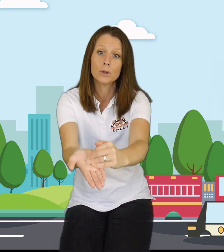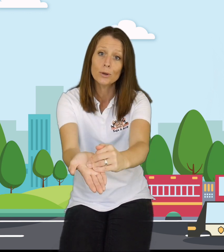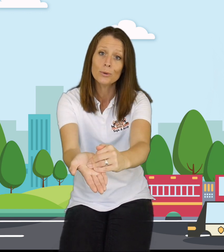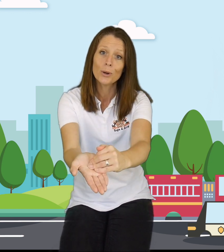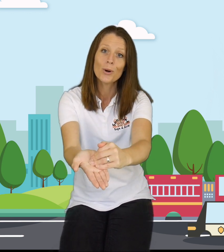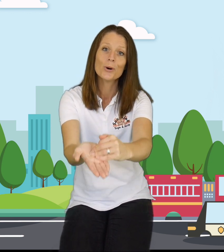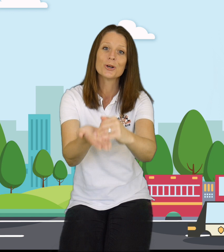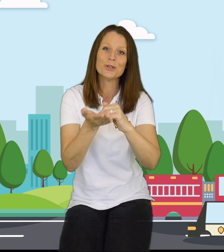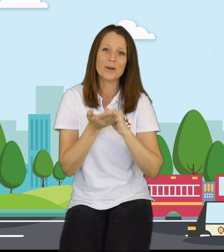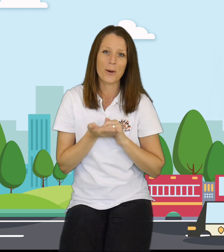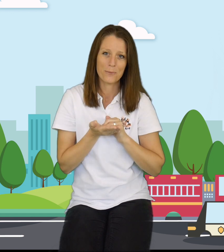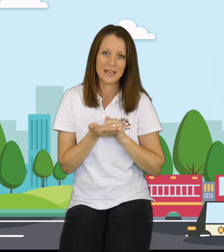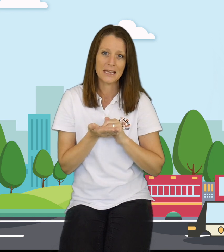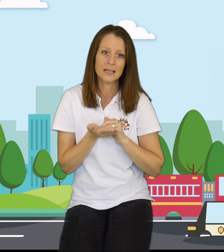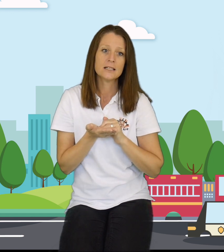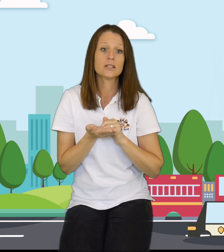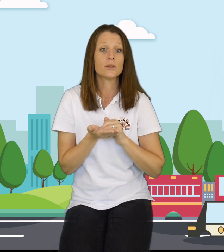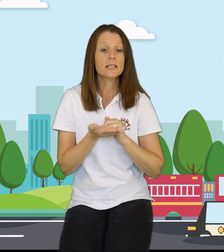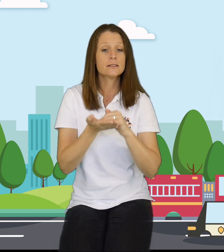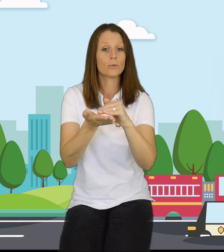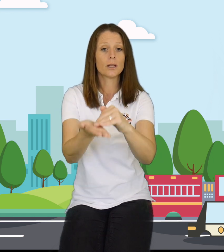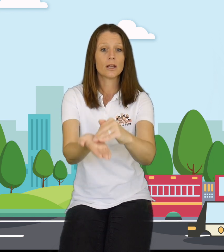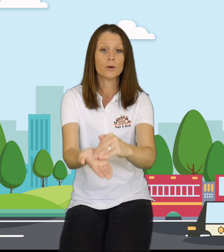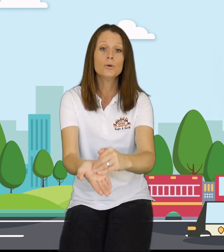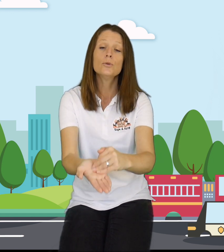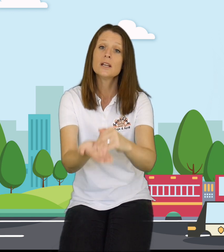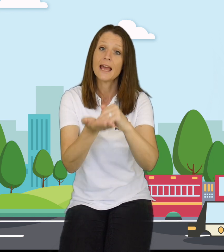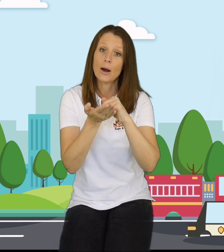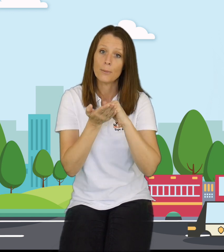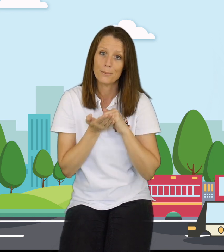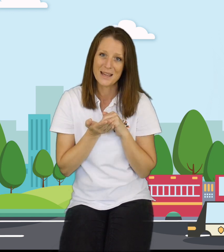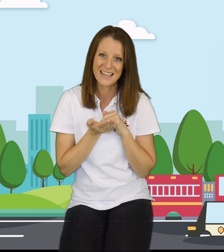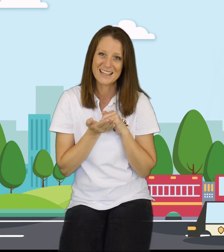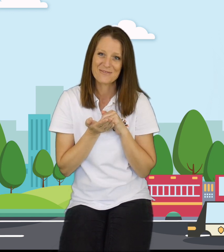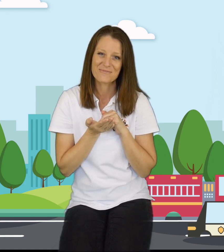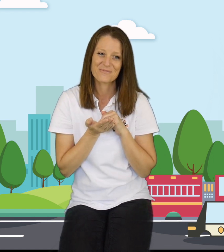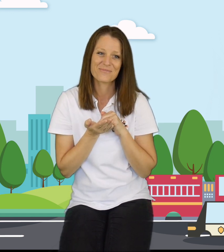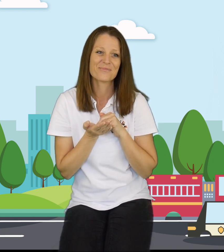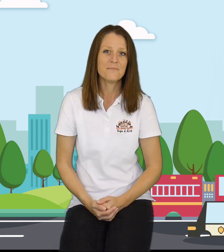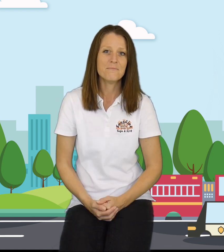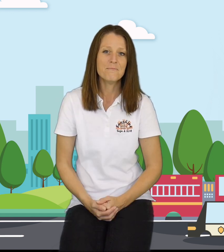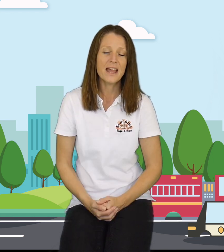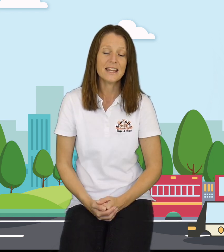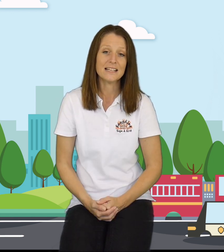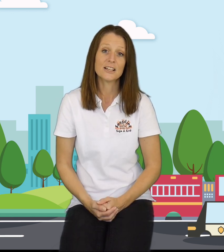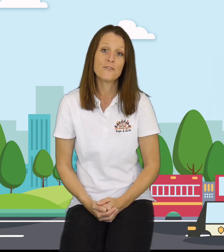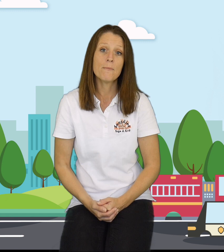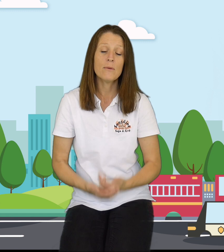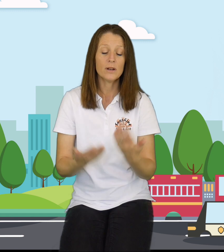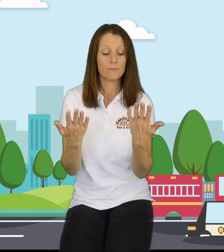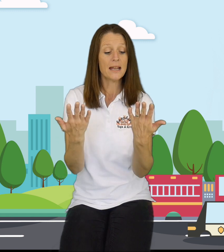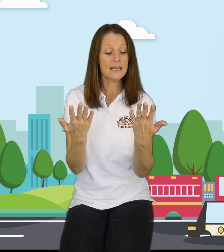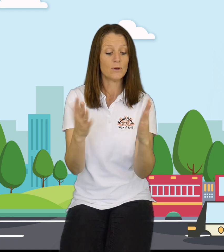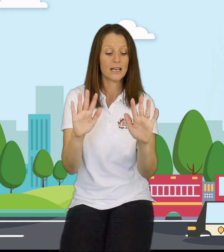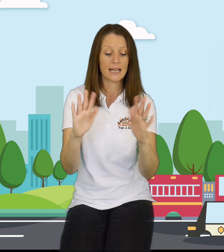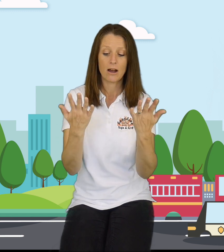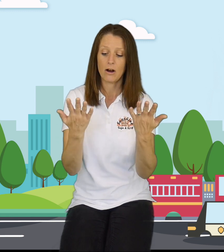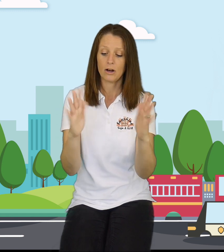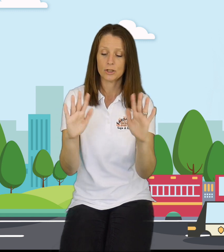you or can you help me? So in this song we go, who can help me? Many. So for many, we're going to get our two